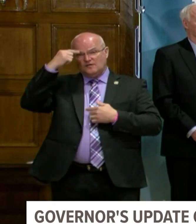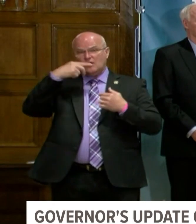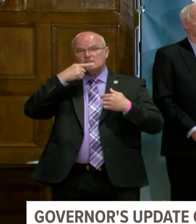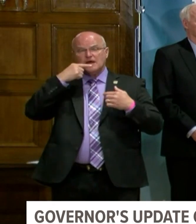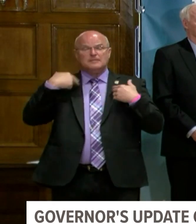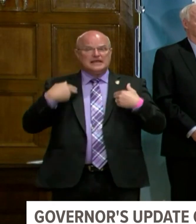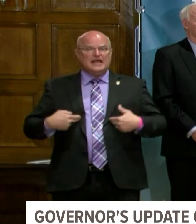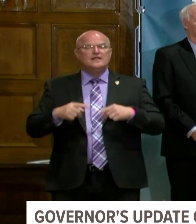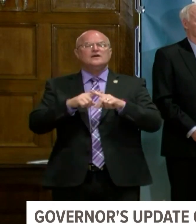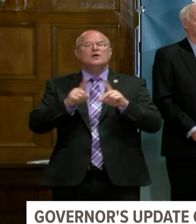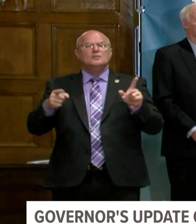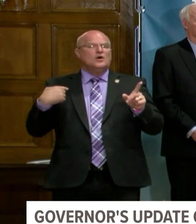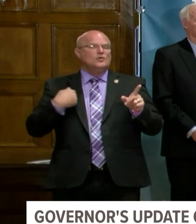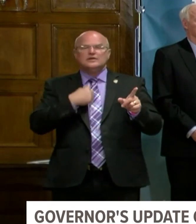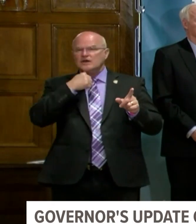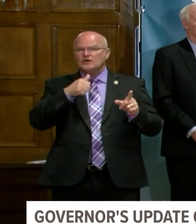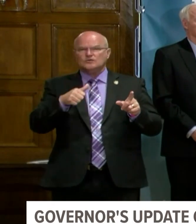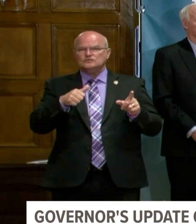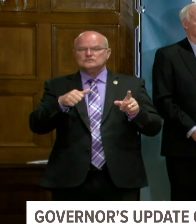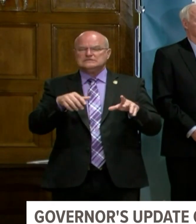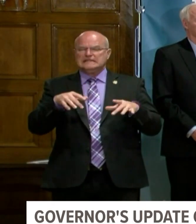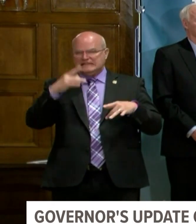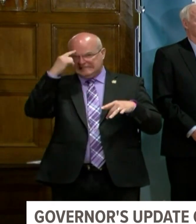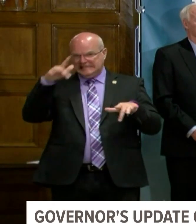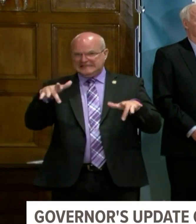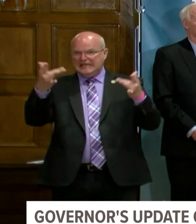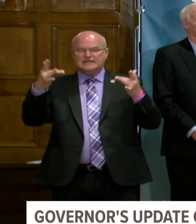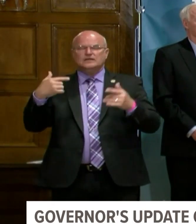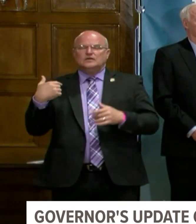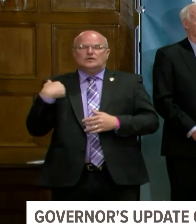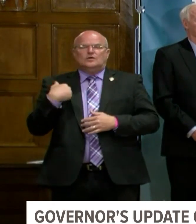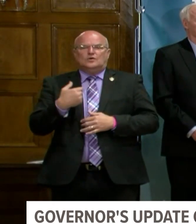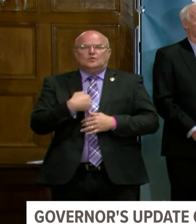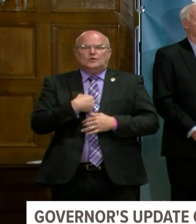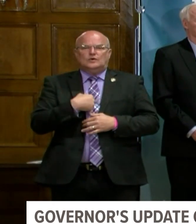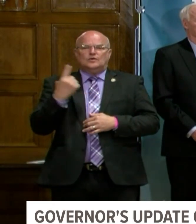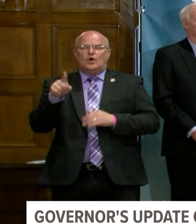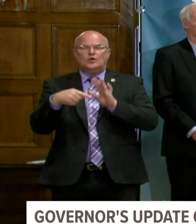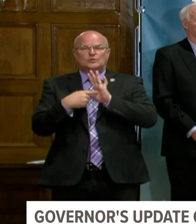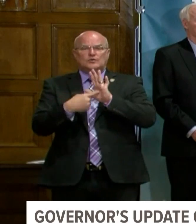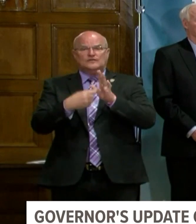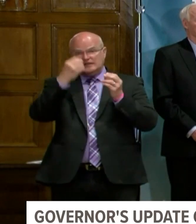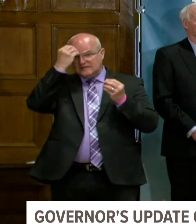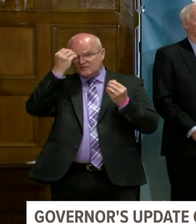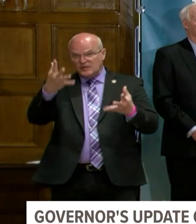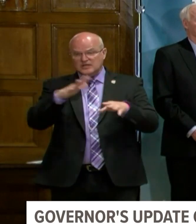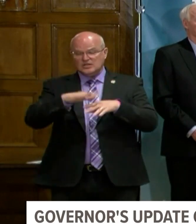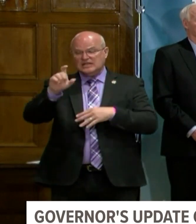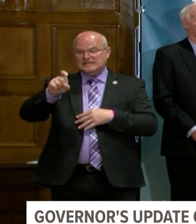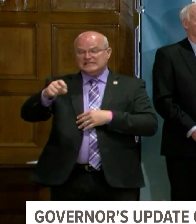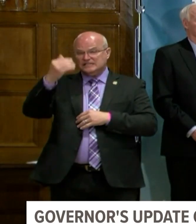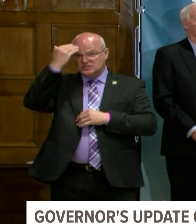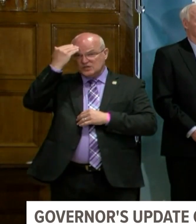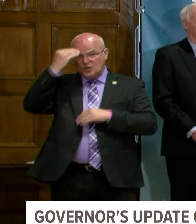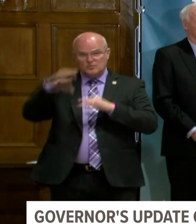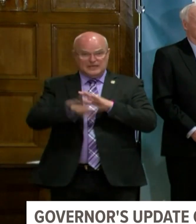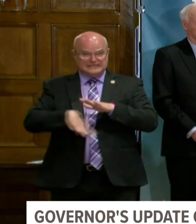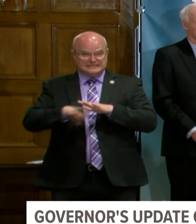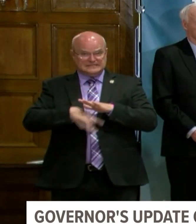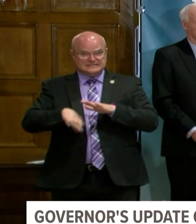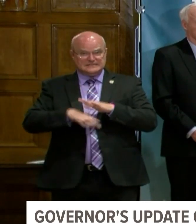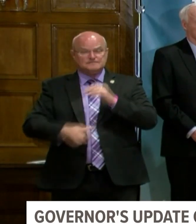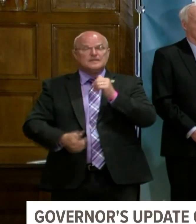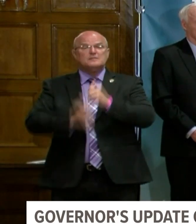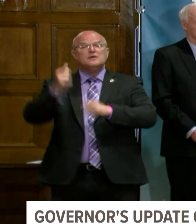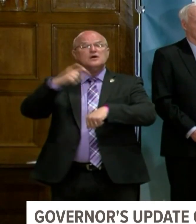health, but we don't take that lightly. We would only reveal information on a need-to-know basis.